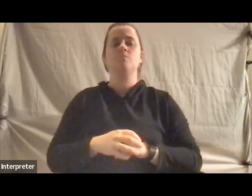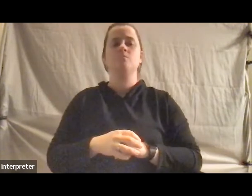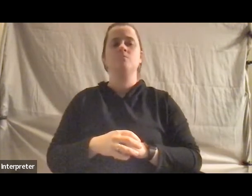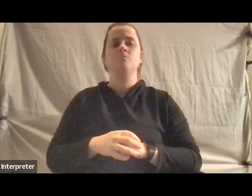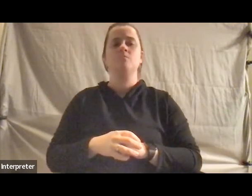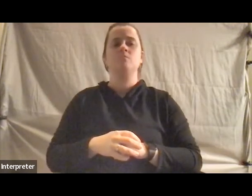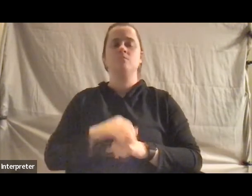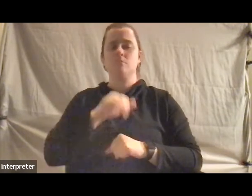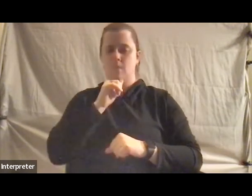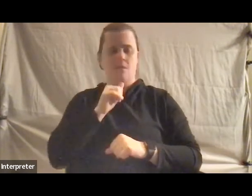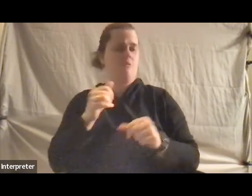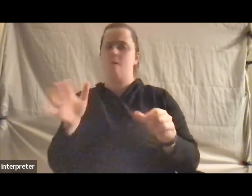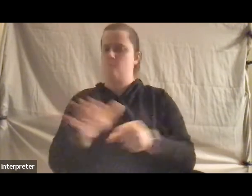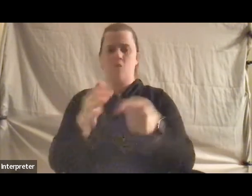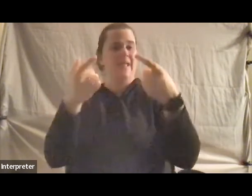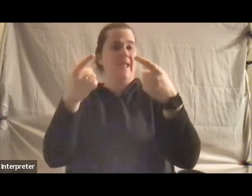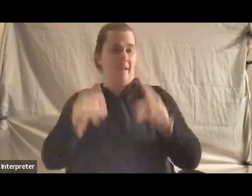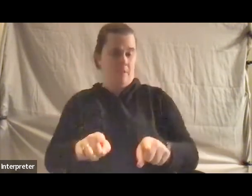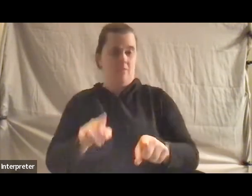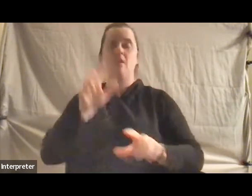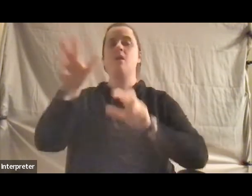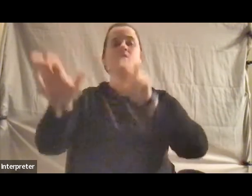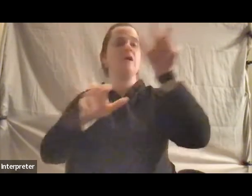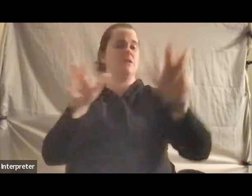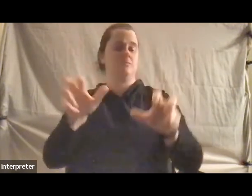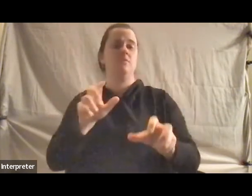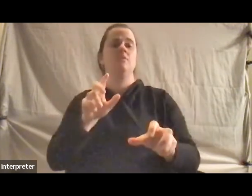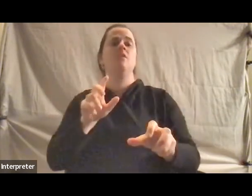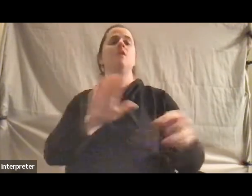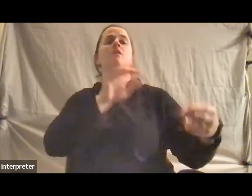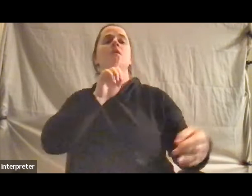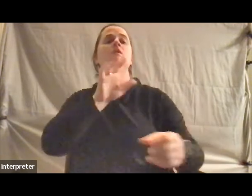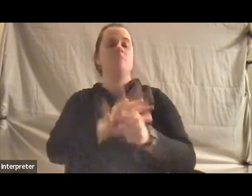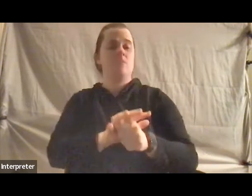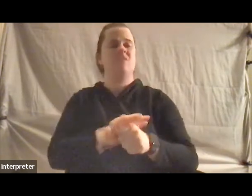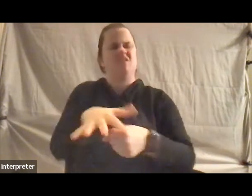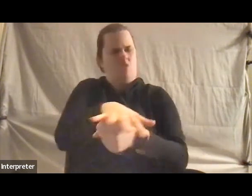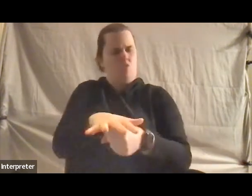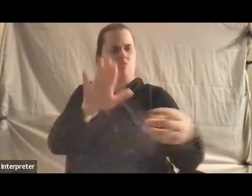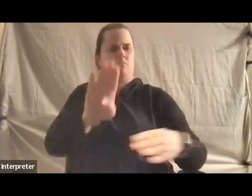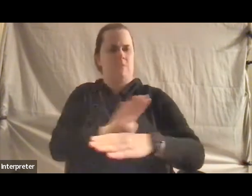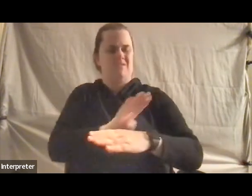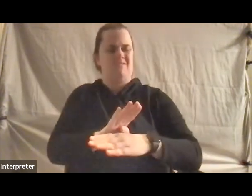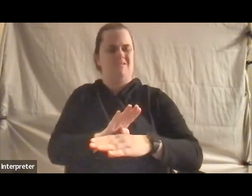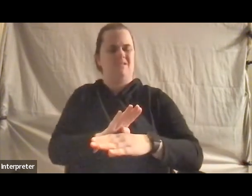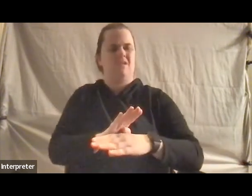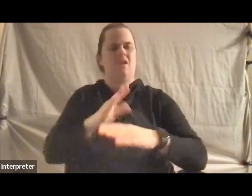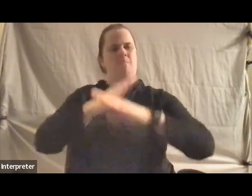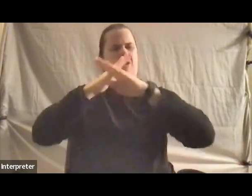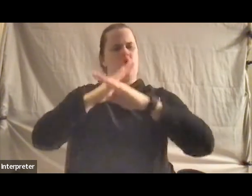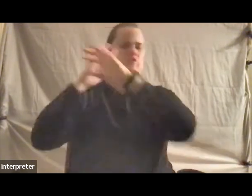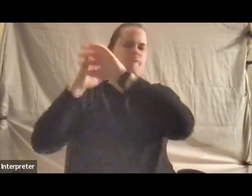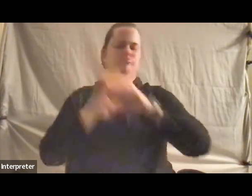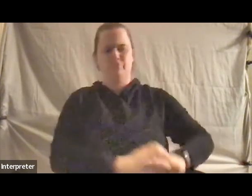direct investments, communities' commitment to local businesses, and the elimination of barriers for individuals working